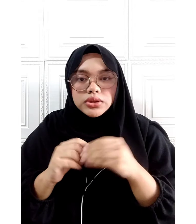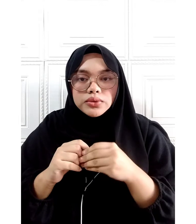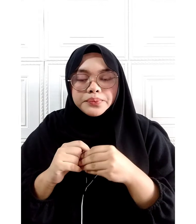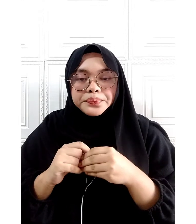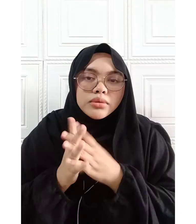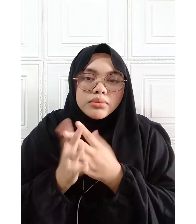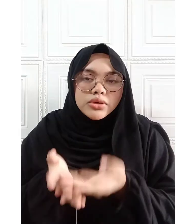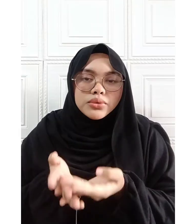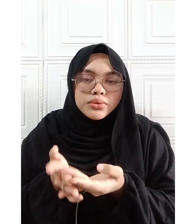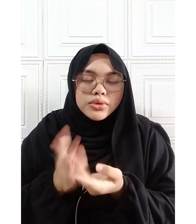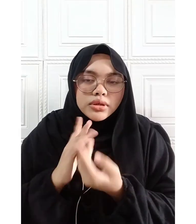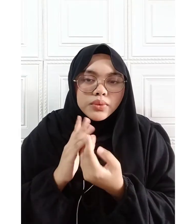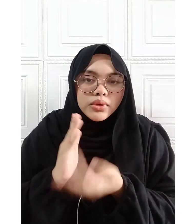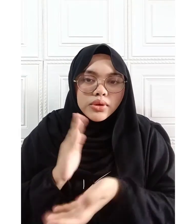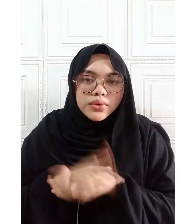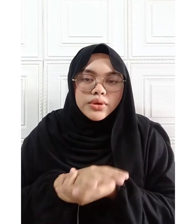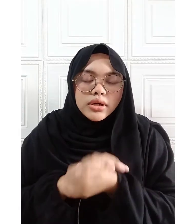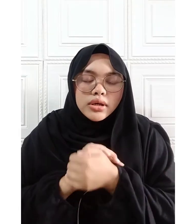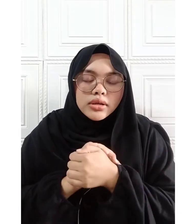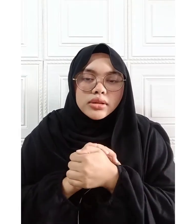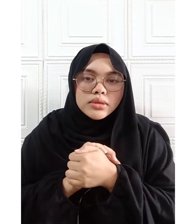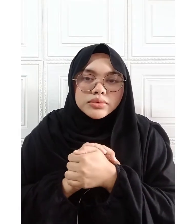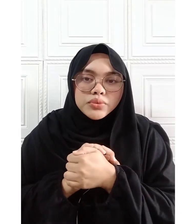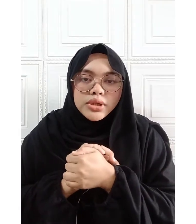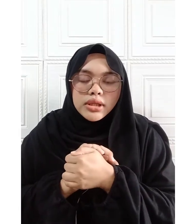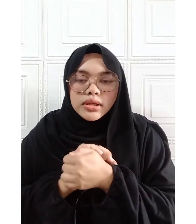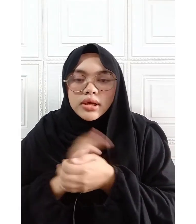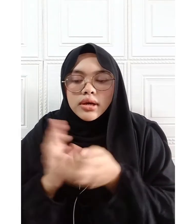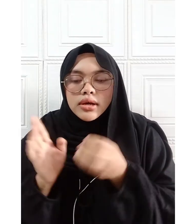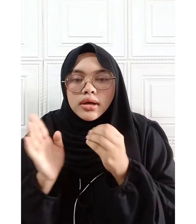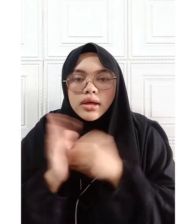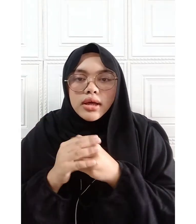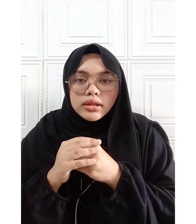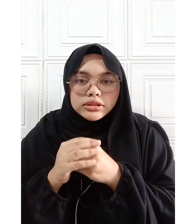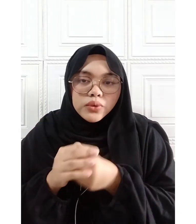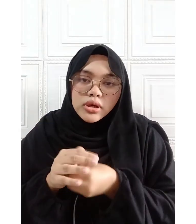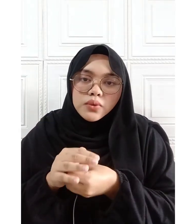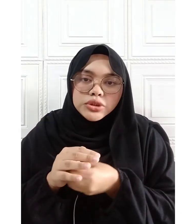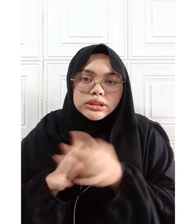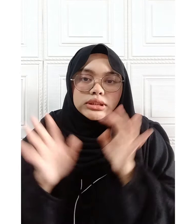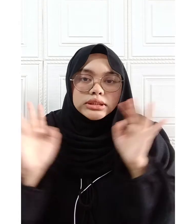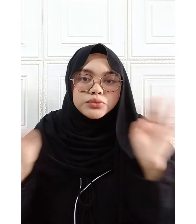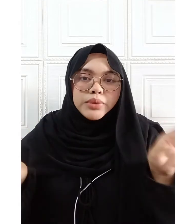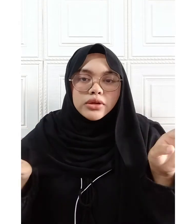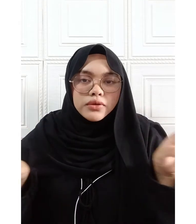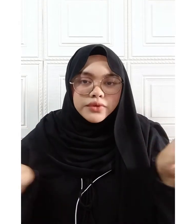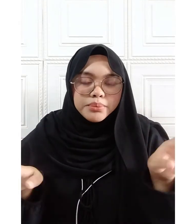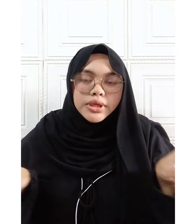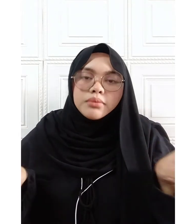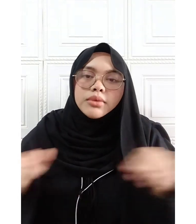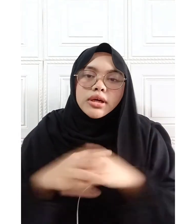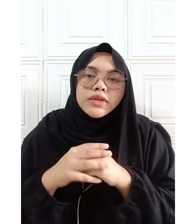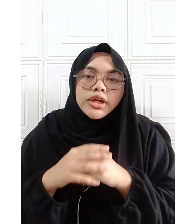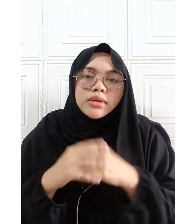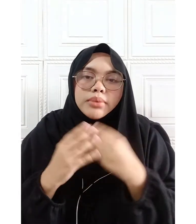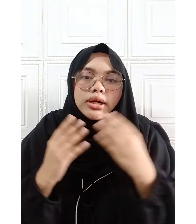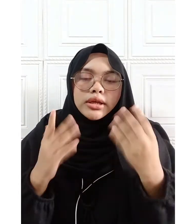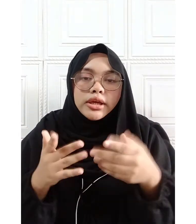to W, the load, times with the L square, which is the span of the beam, divided by